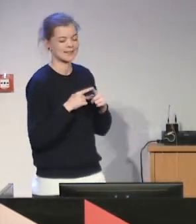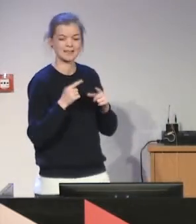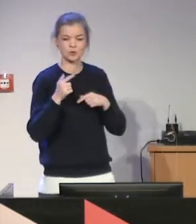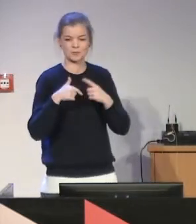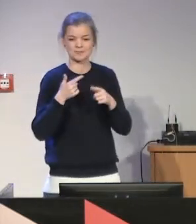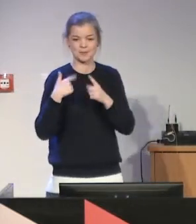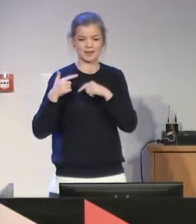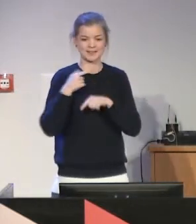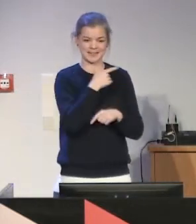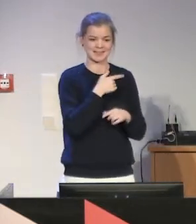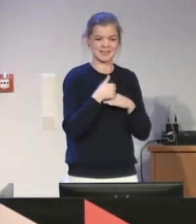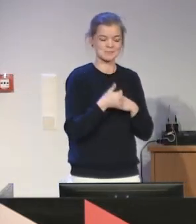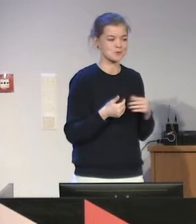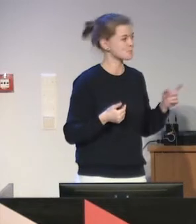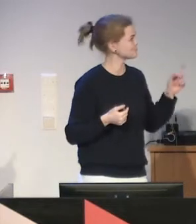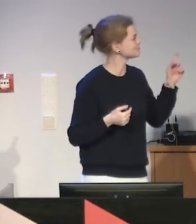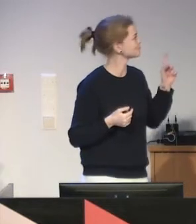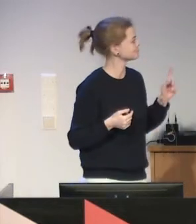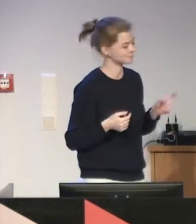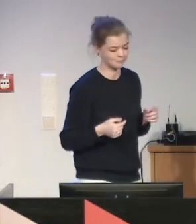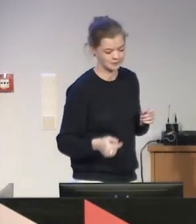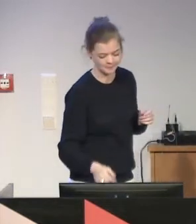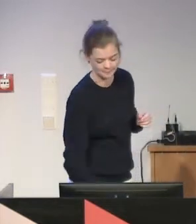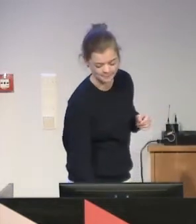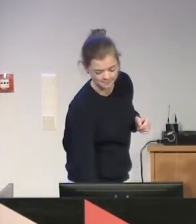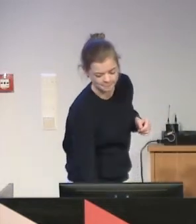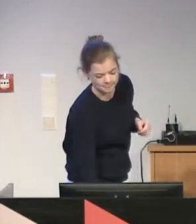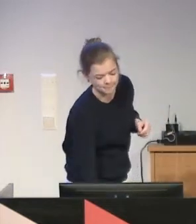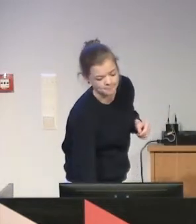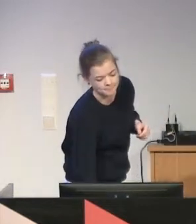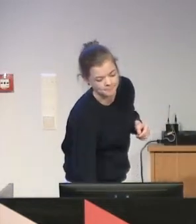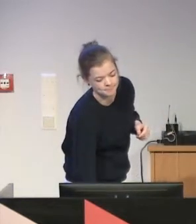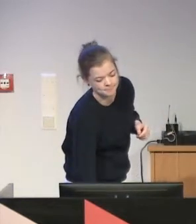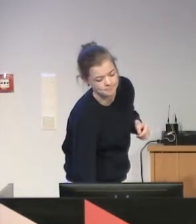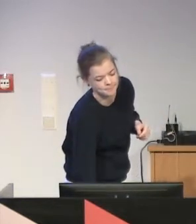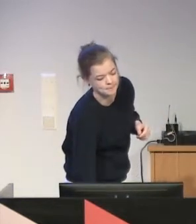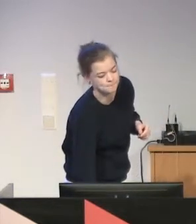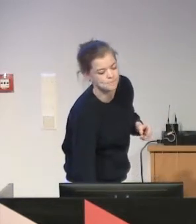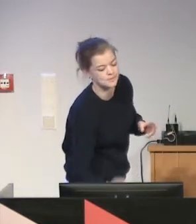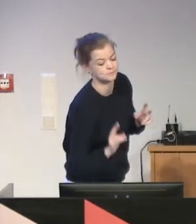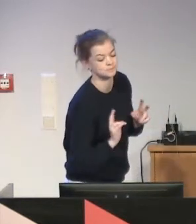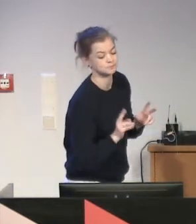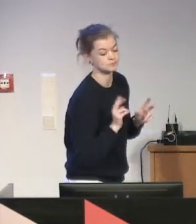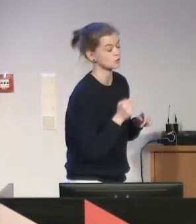actually use my hands and guide them. Yeah.